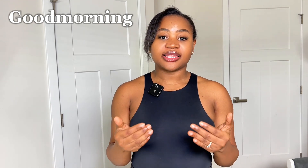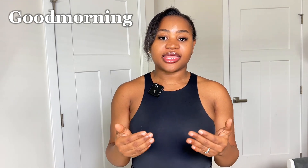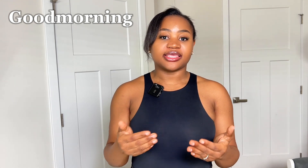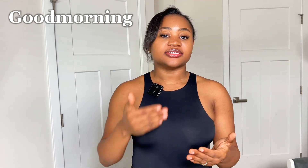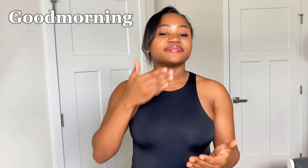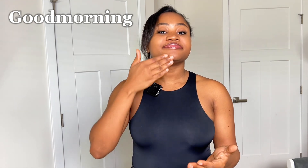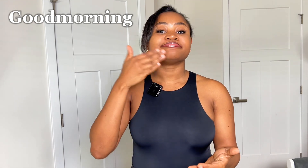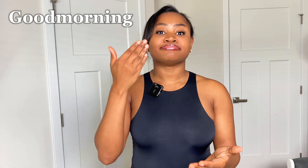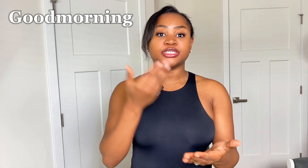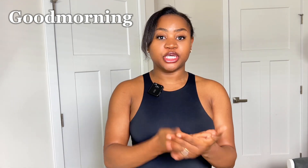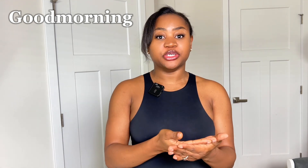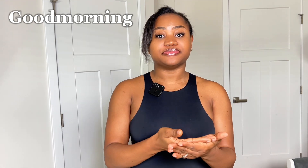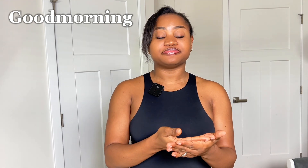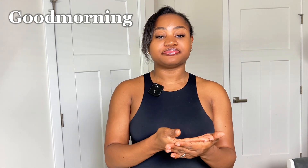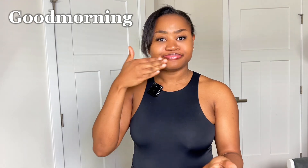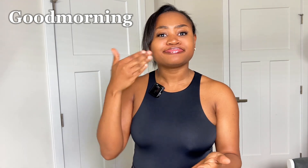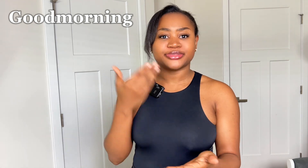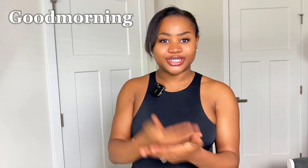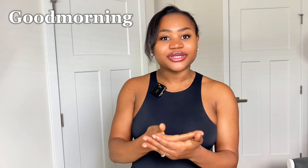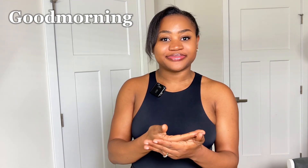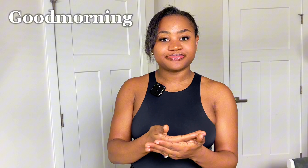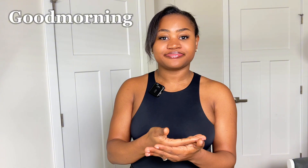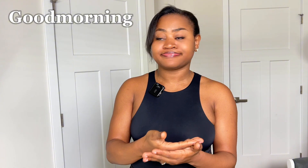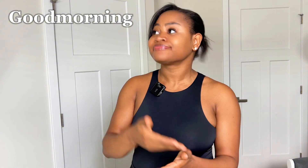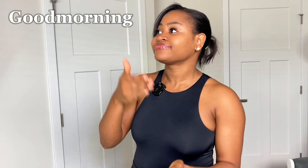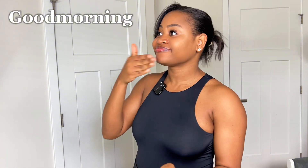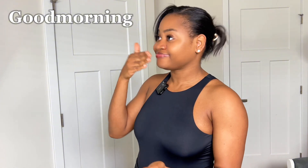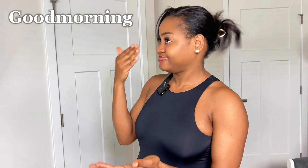like this. Good. Good.